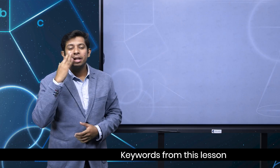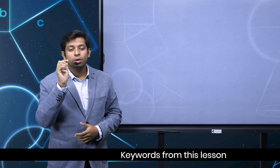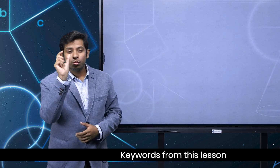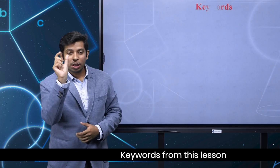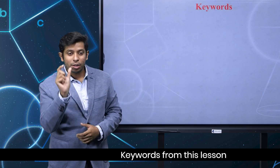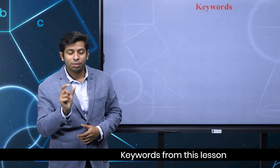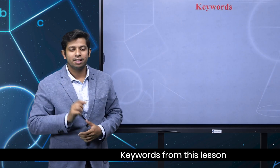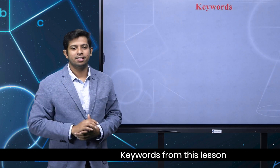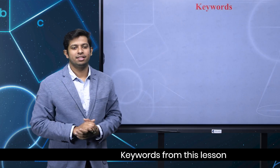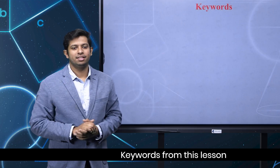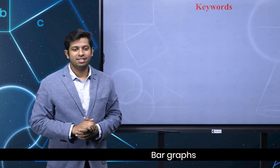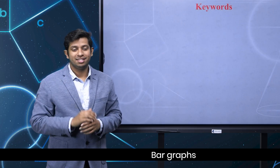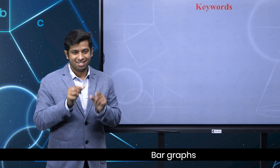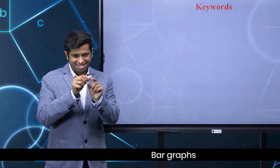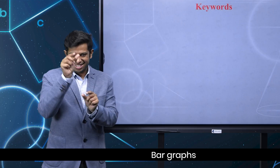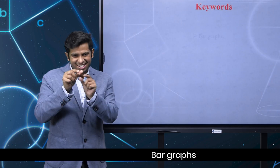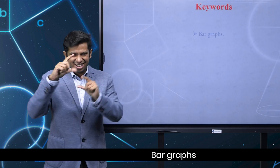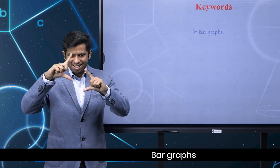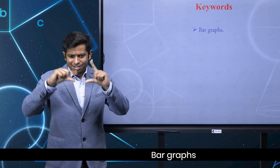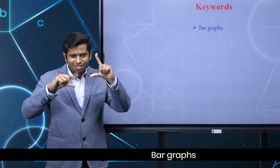Keywords from this lesson: bar graphs,